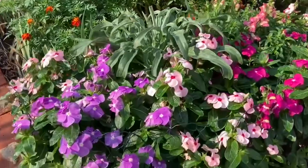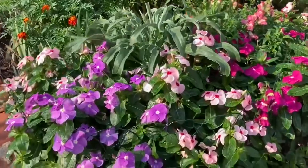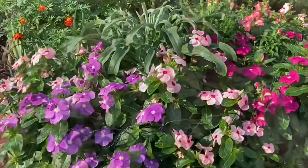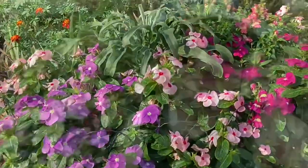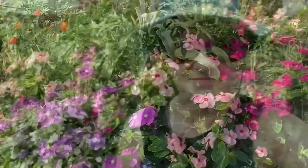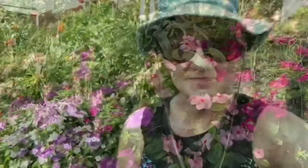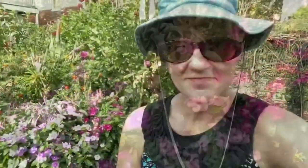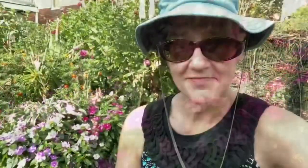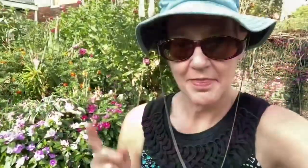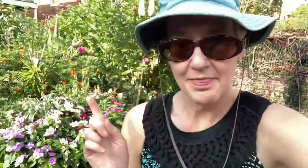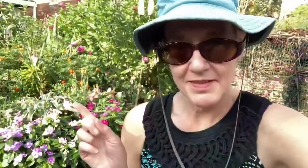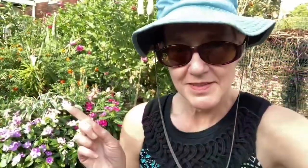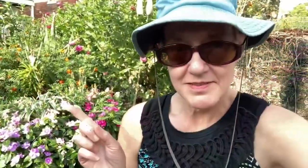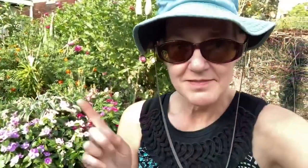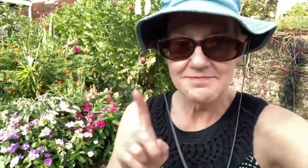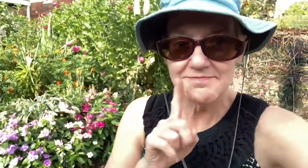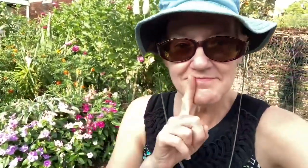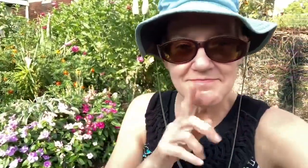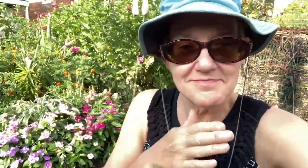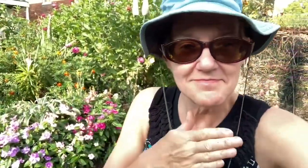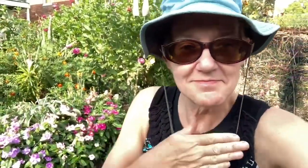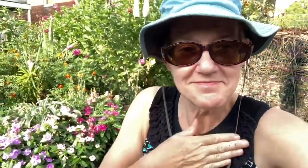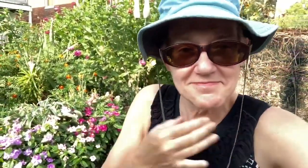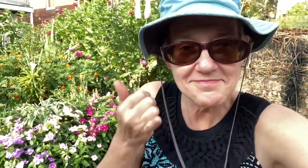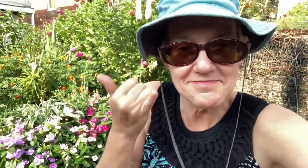This is my new favorite spot.